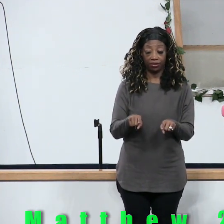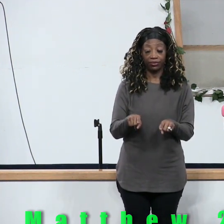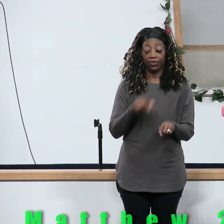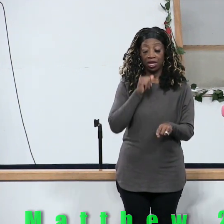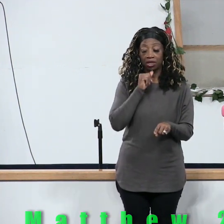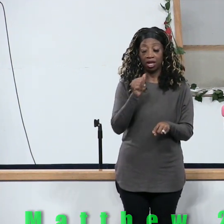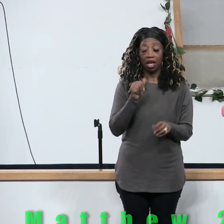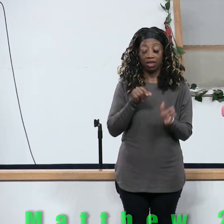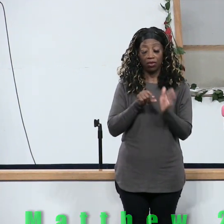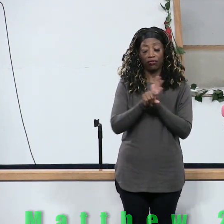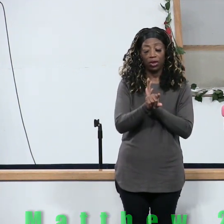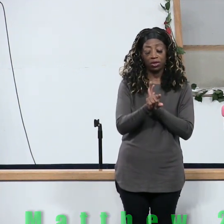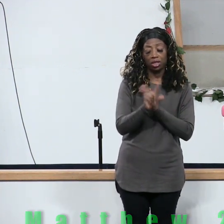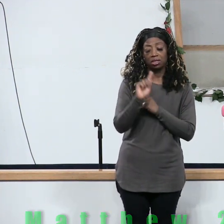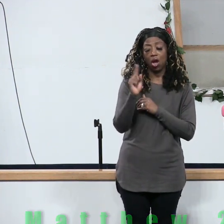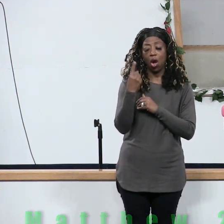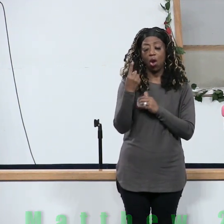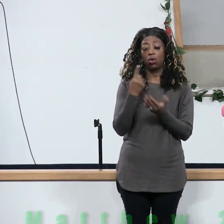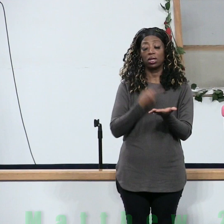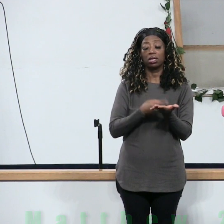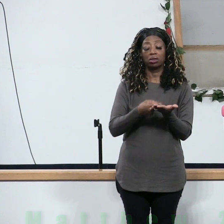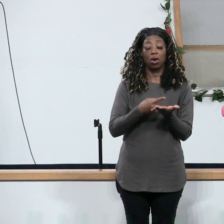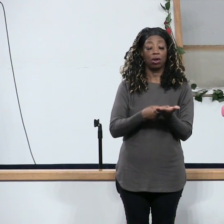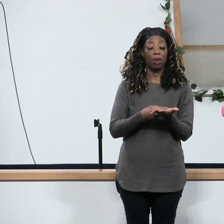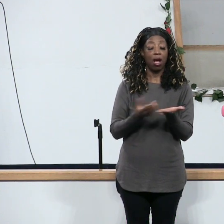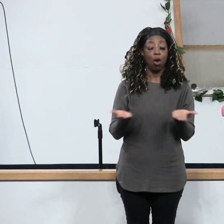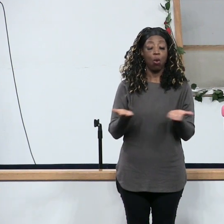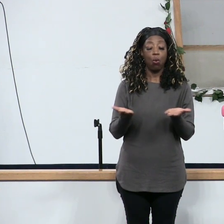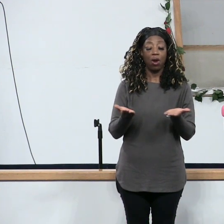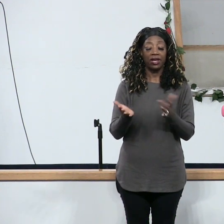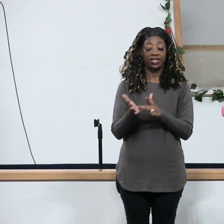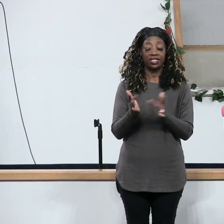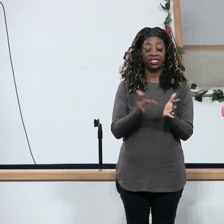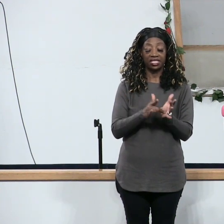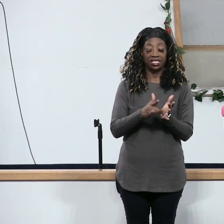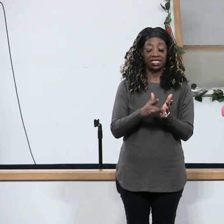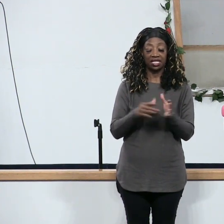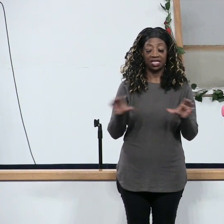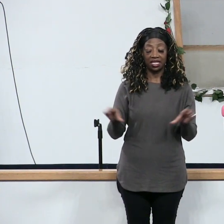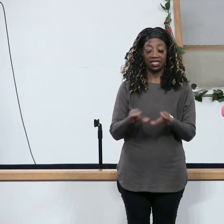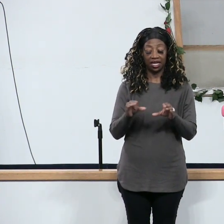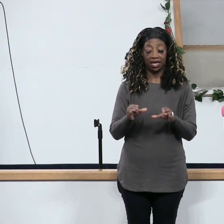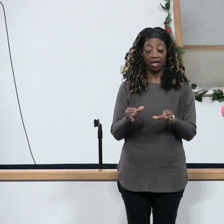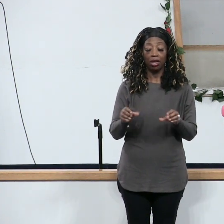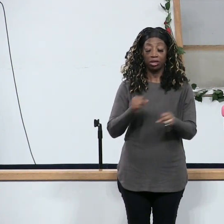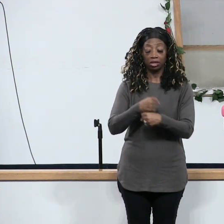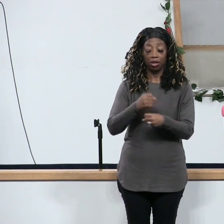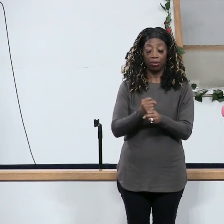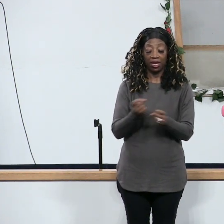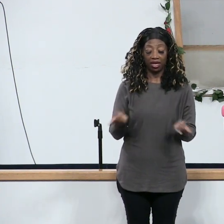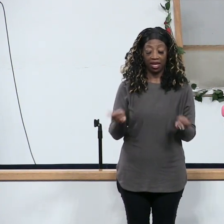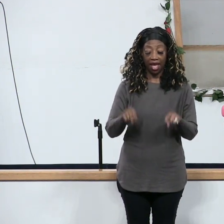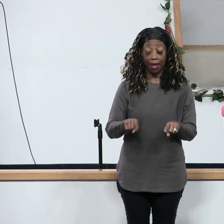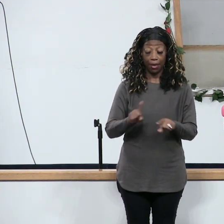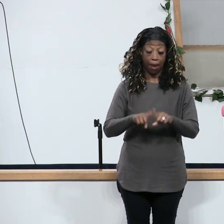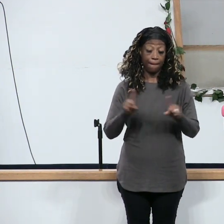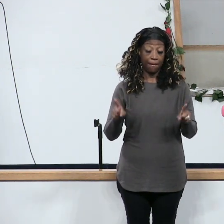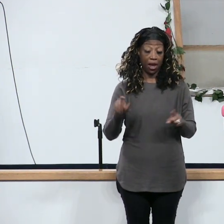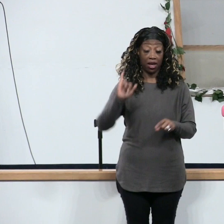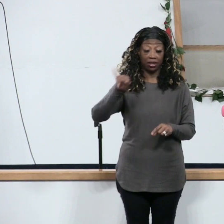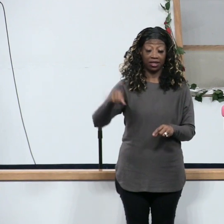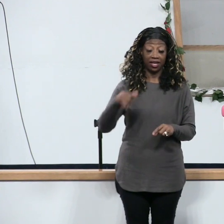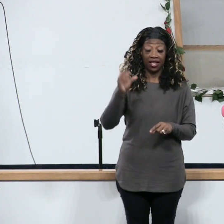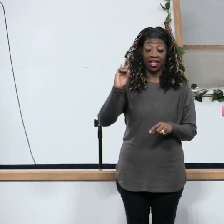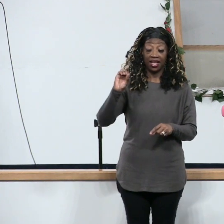verses only talking about what Jesus did to institute it. But in John, he